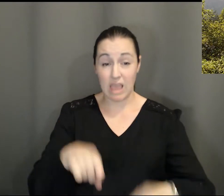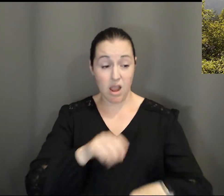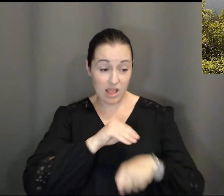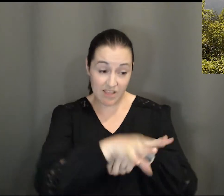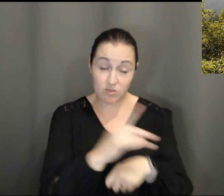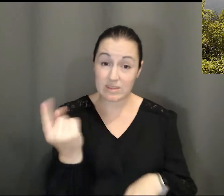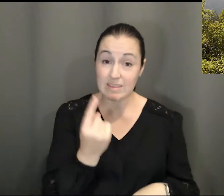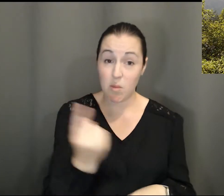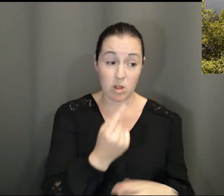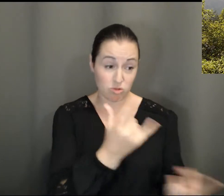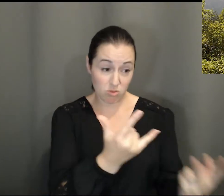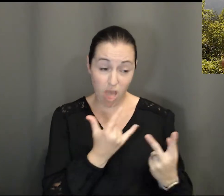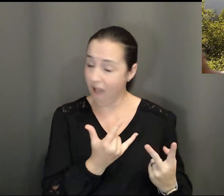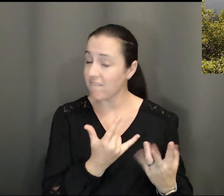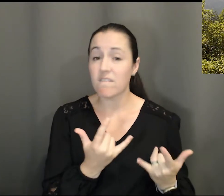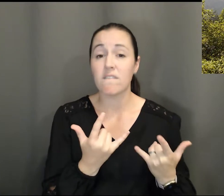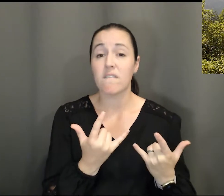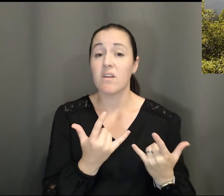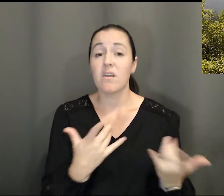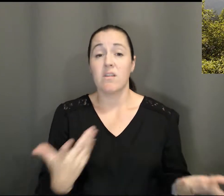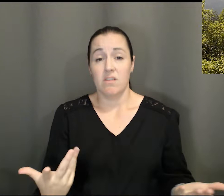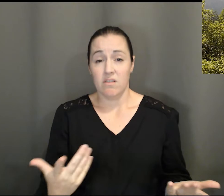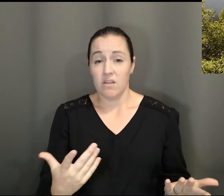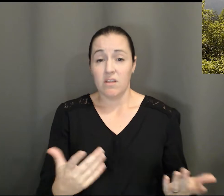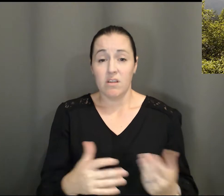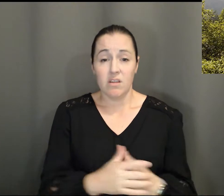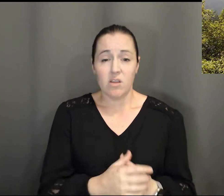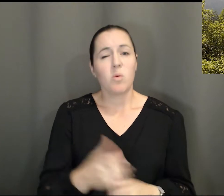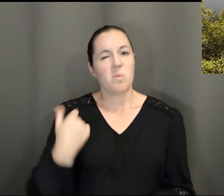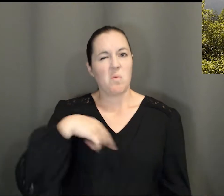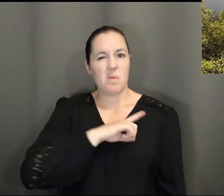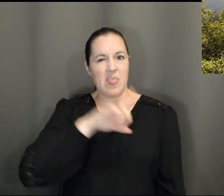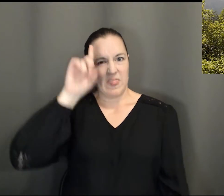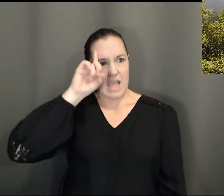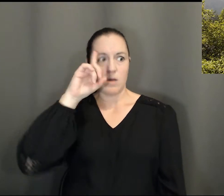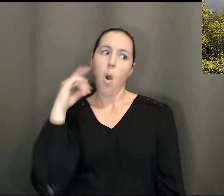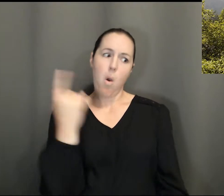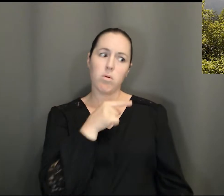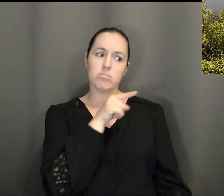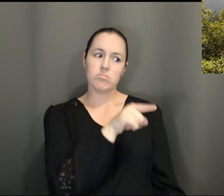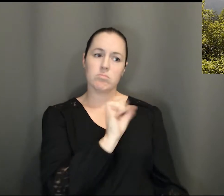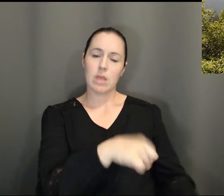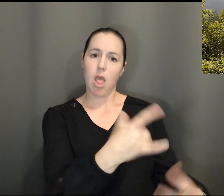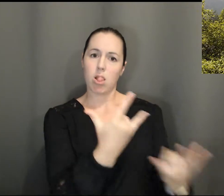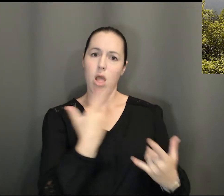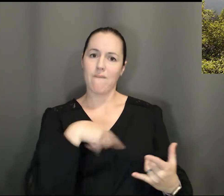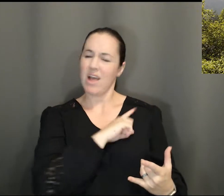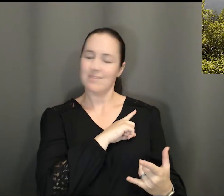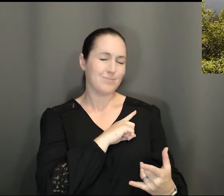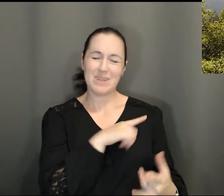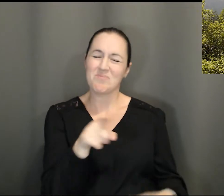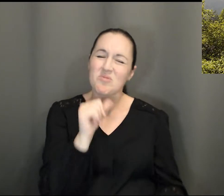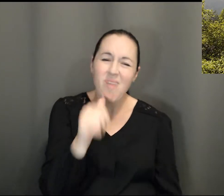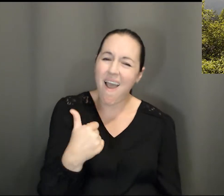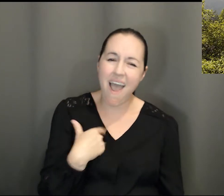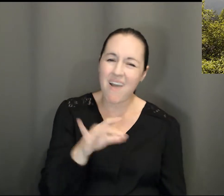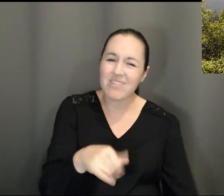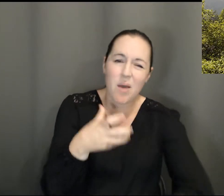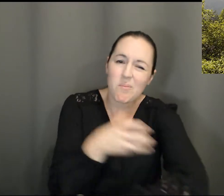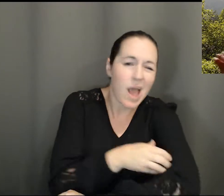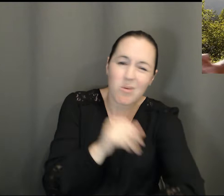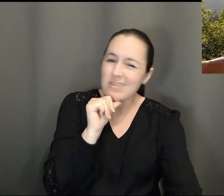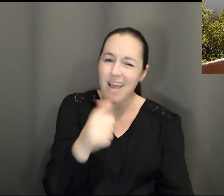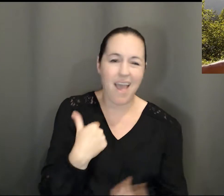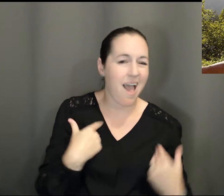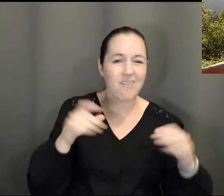power. You don't have that ability. You don't have the power to control your today and the circumstances that you're faced with today. You certainly don't have the power